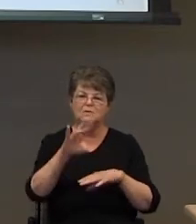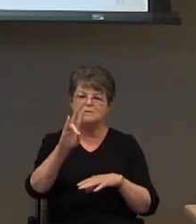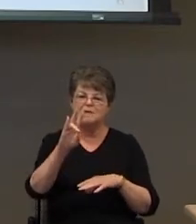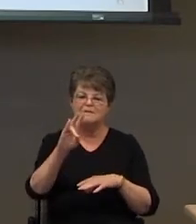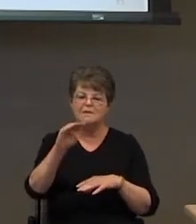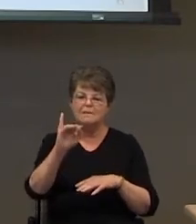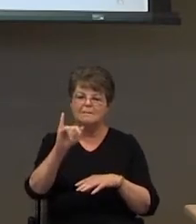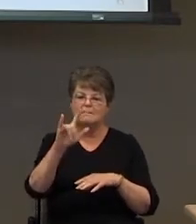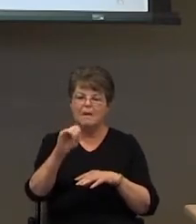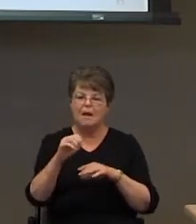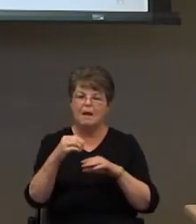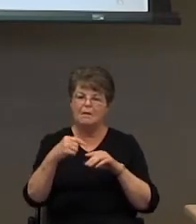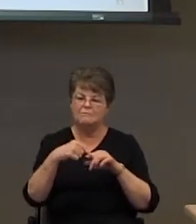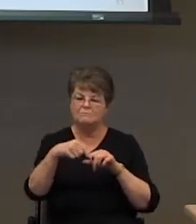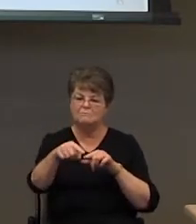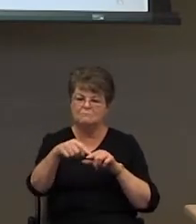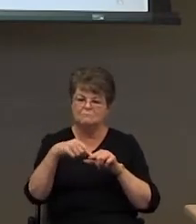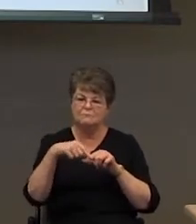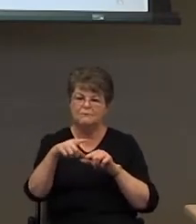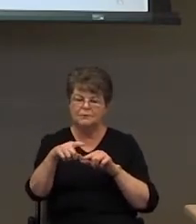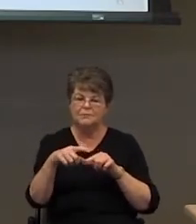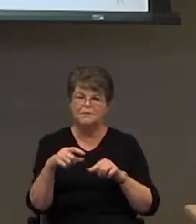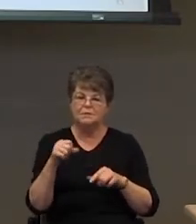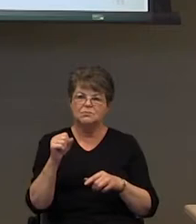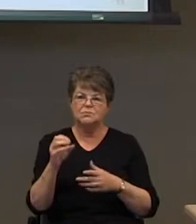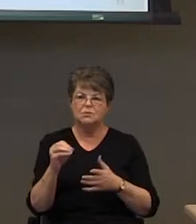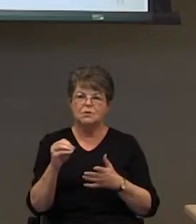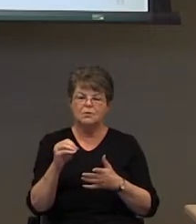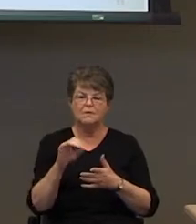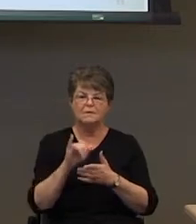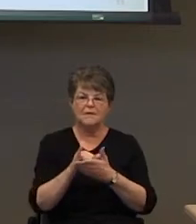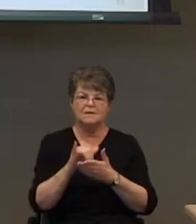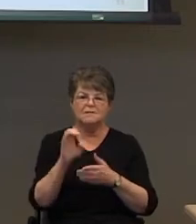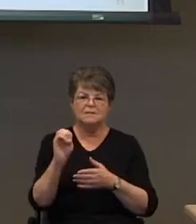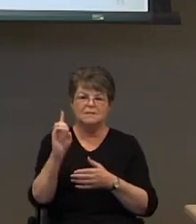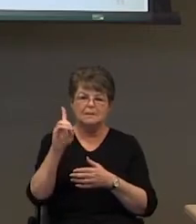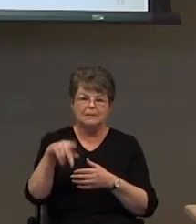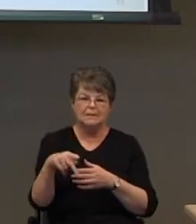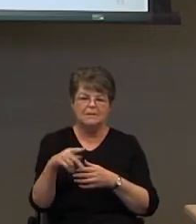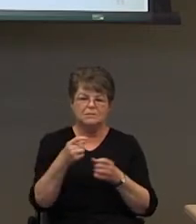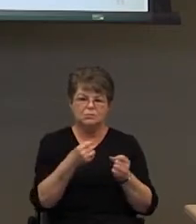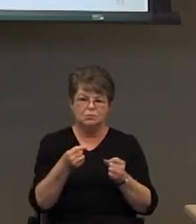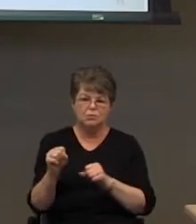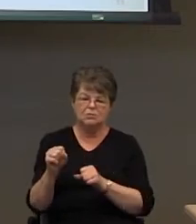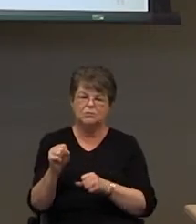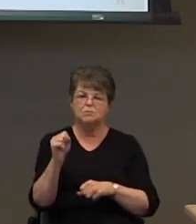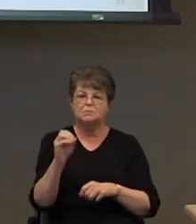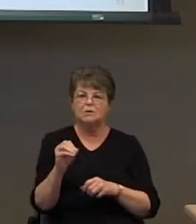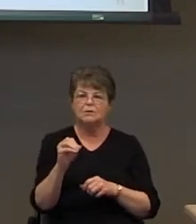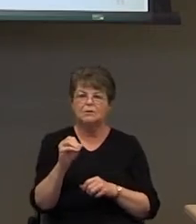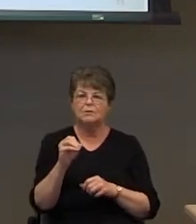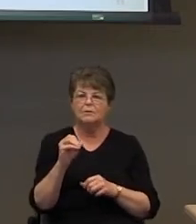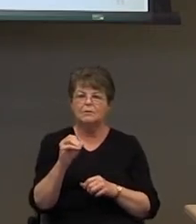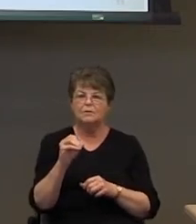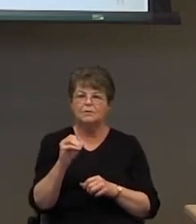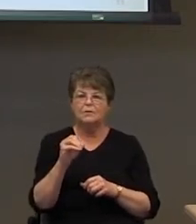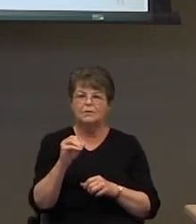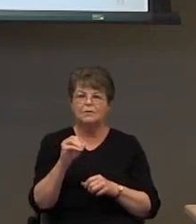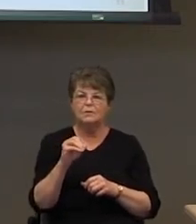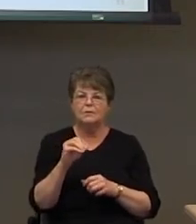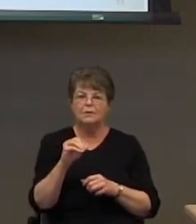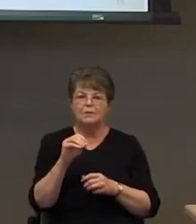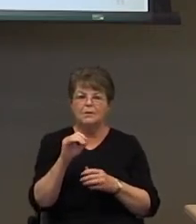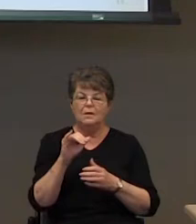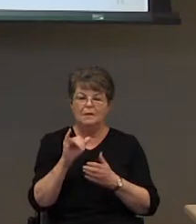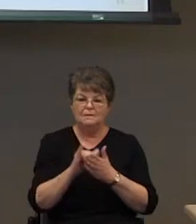So we were measured by what milepost along the highway you were is what the economic development strategy was. And so, but